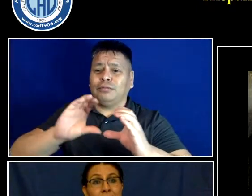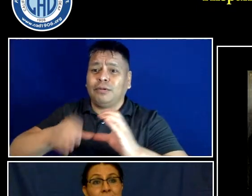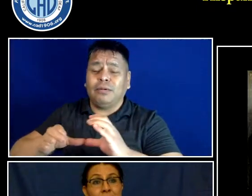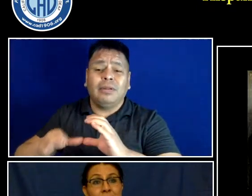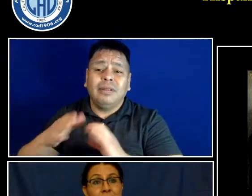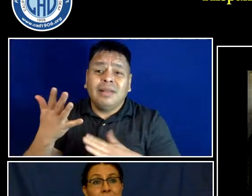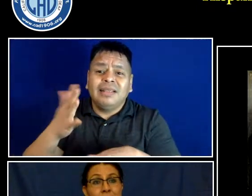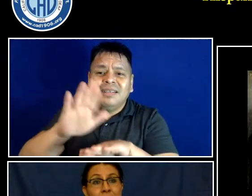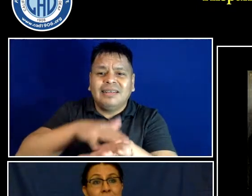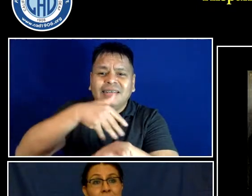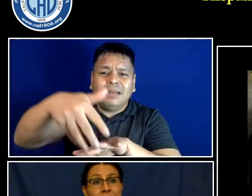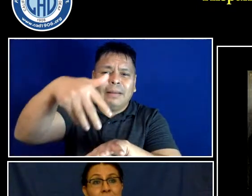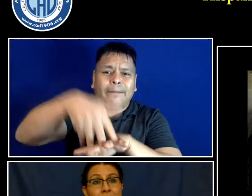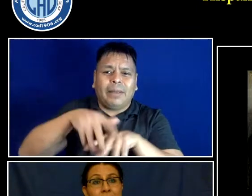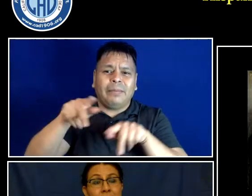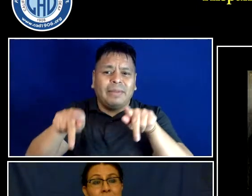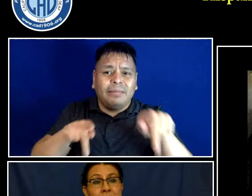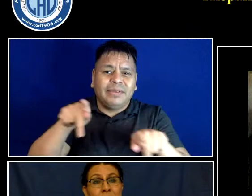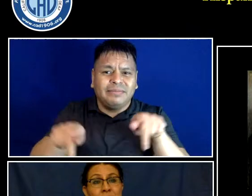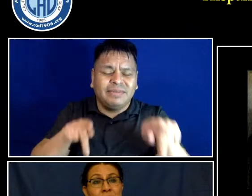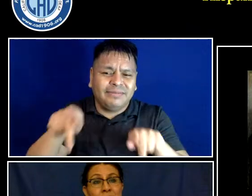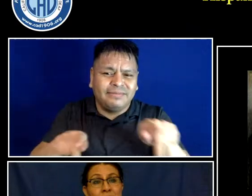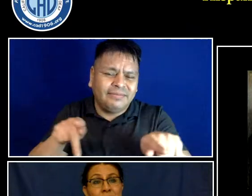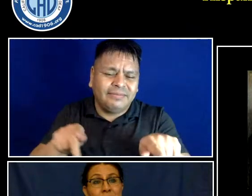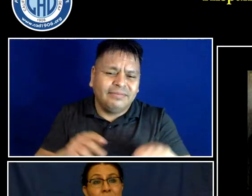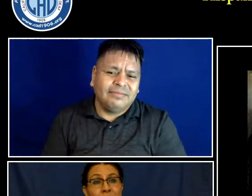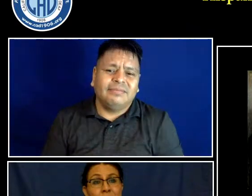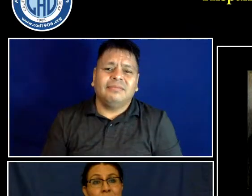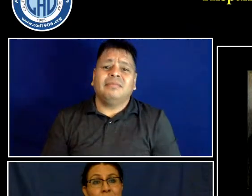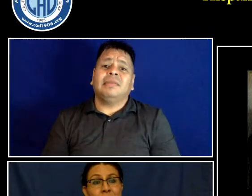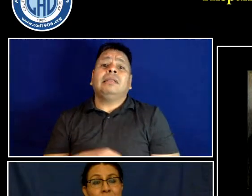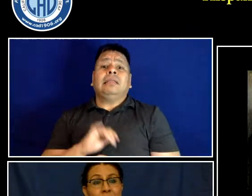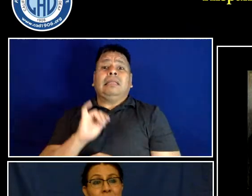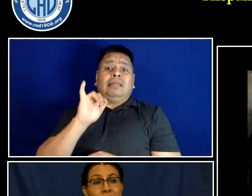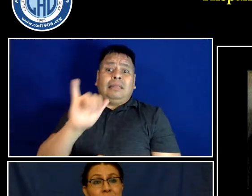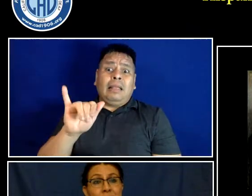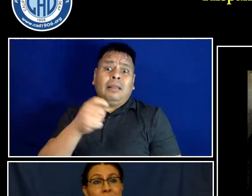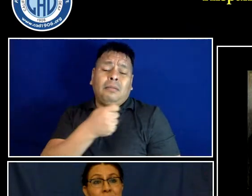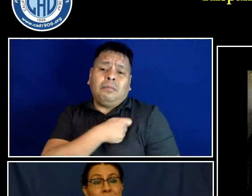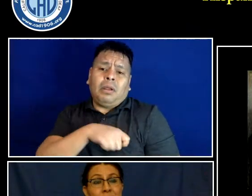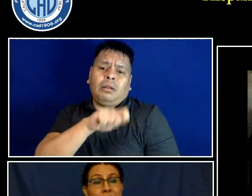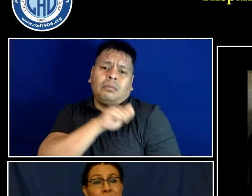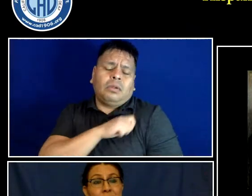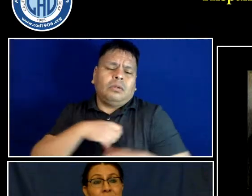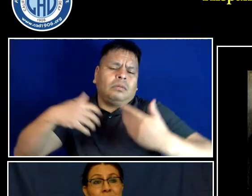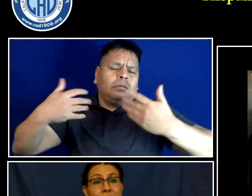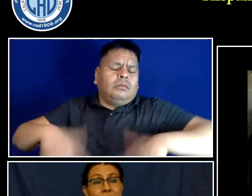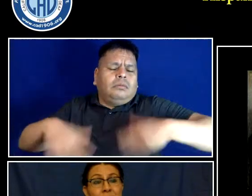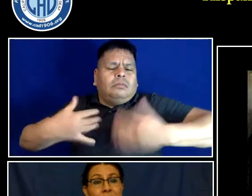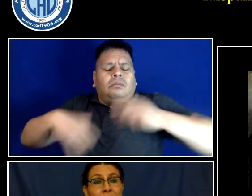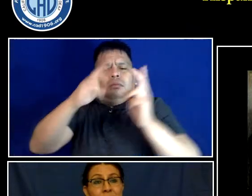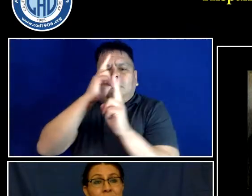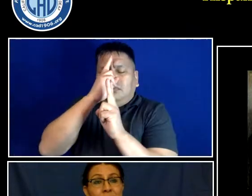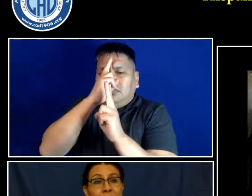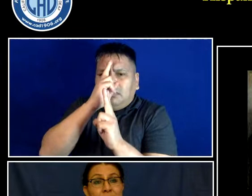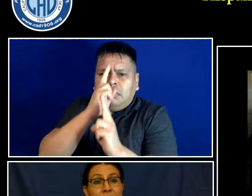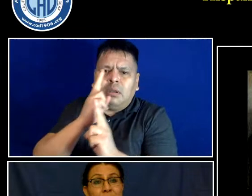Catholic Church. And that was made to perform conversions on indigenous people.